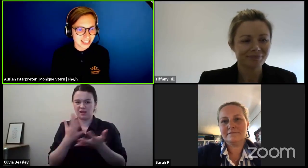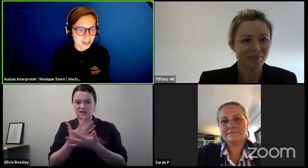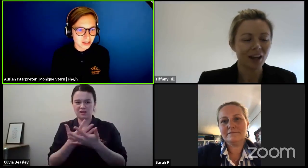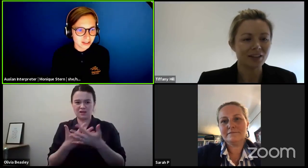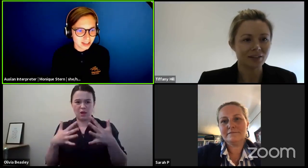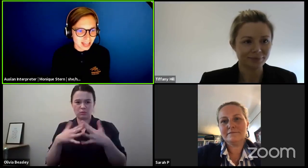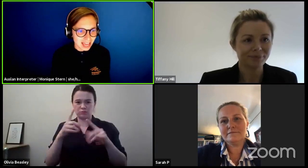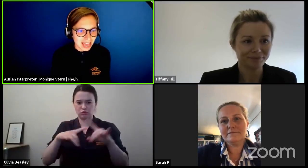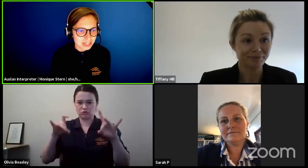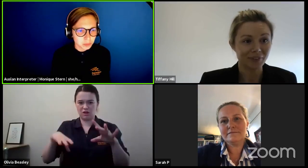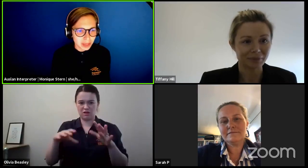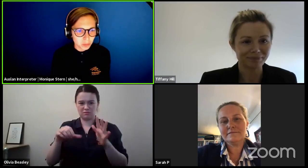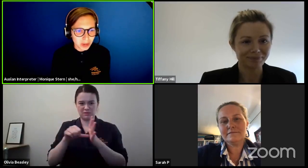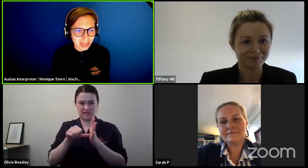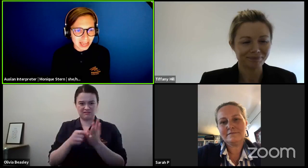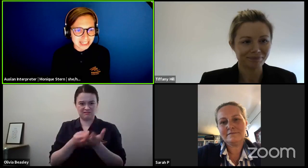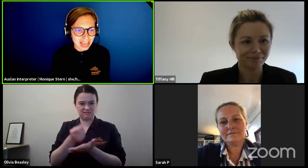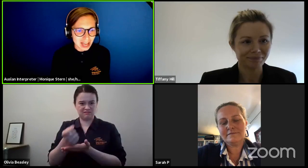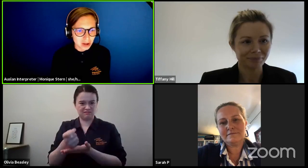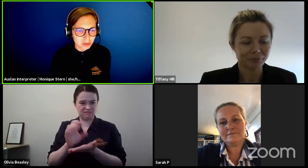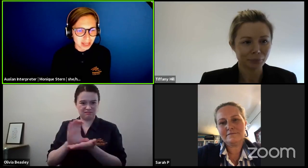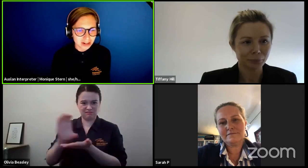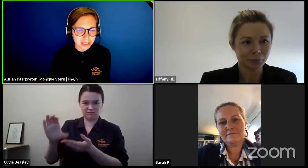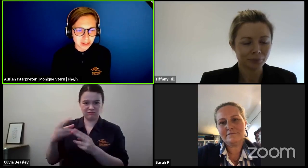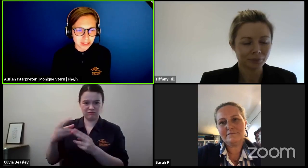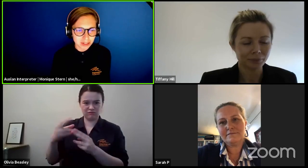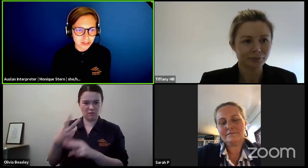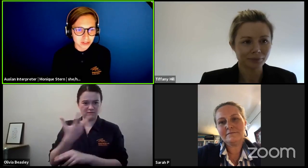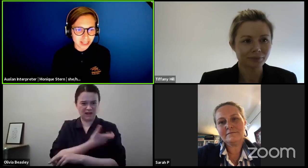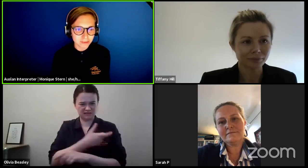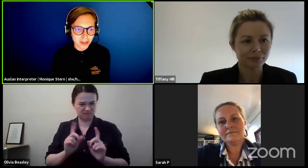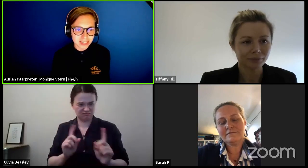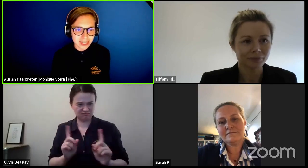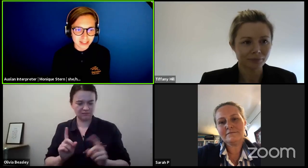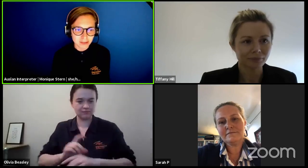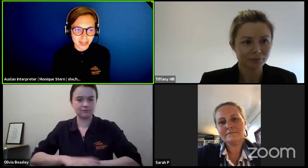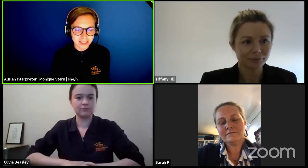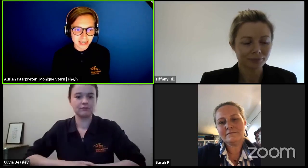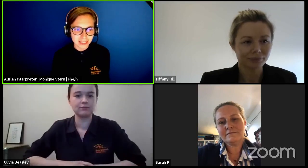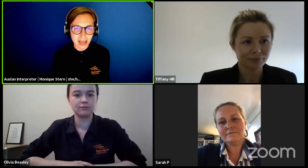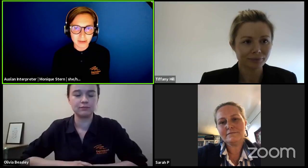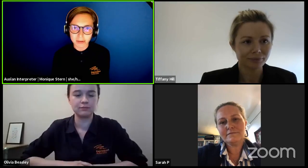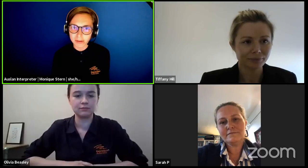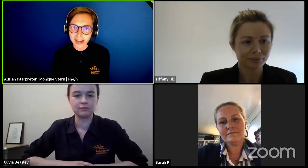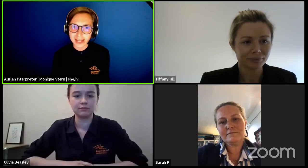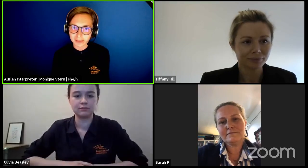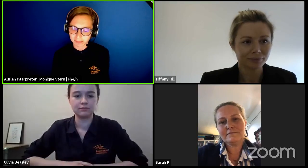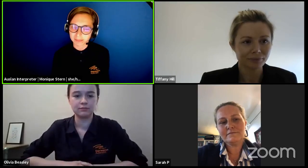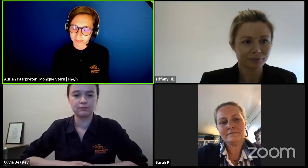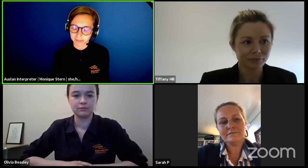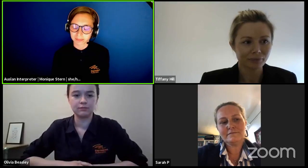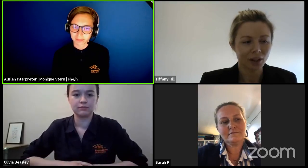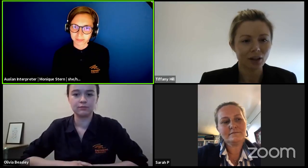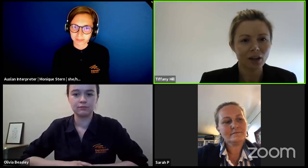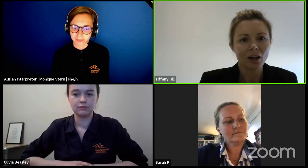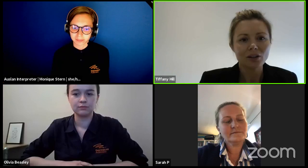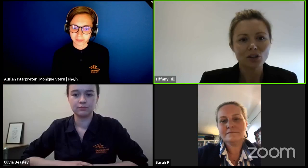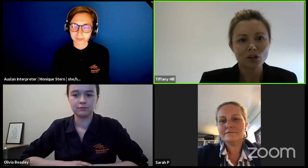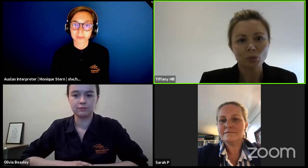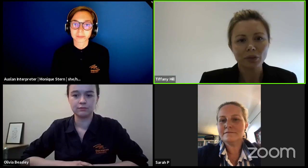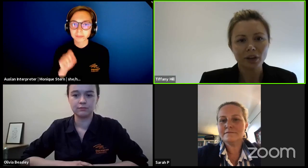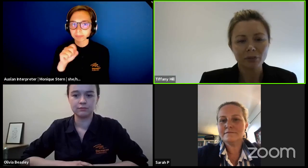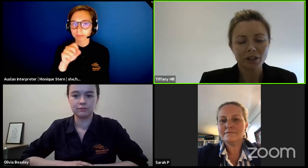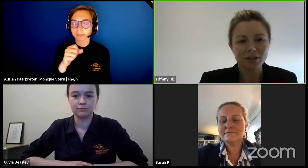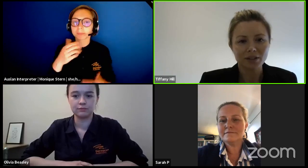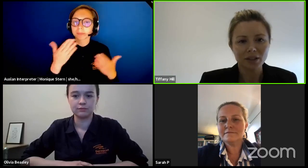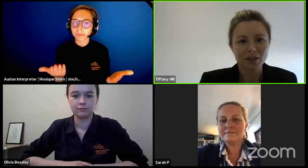Great, thank you. And where and how are Expression Australia funding the vaccine? How are they providing it? Yeah,